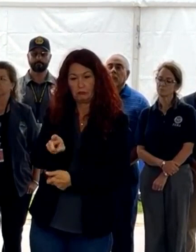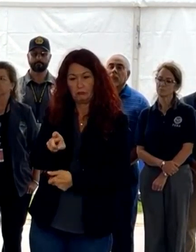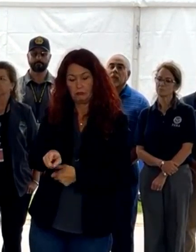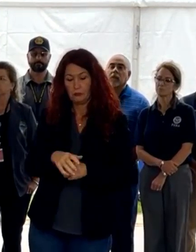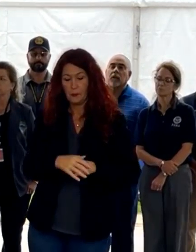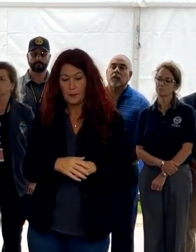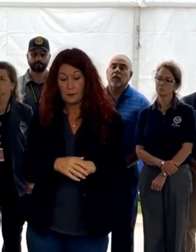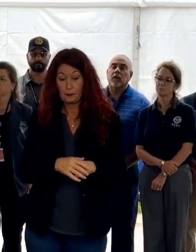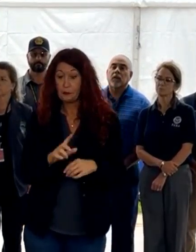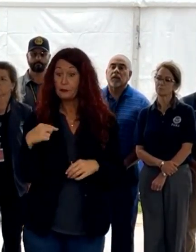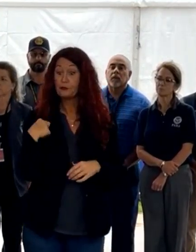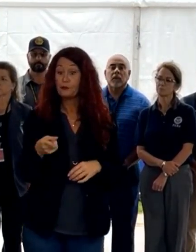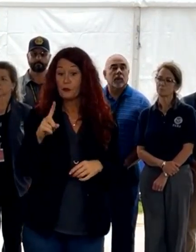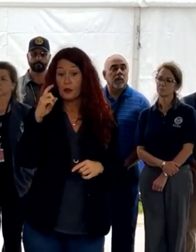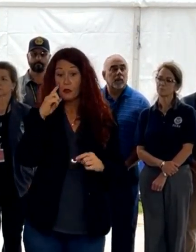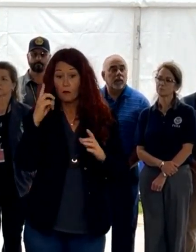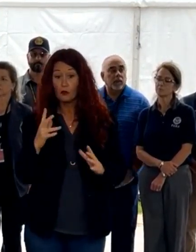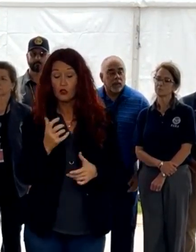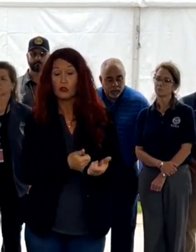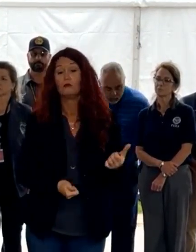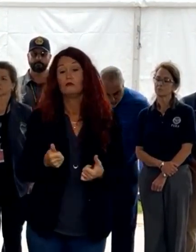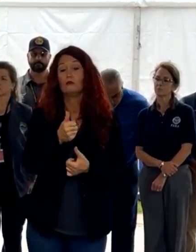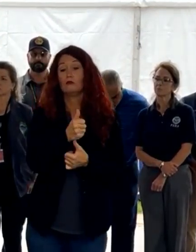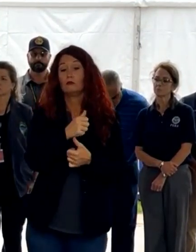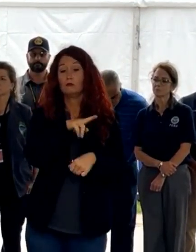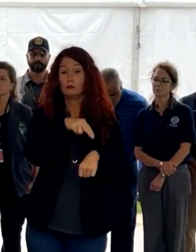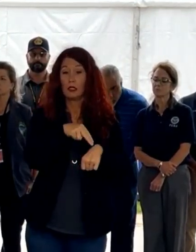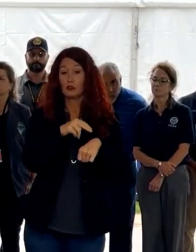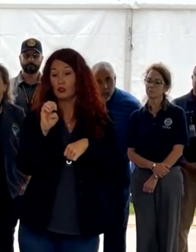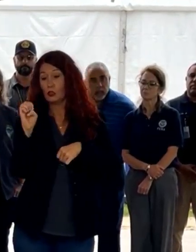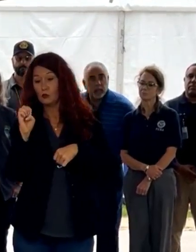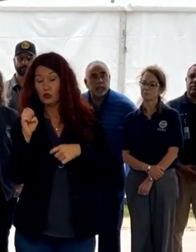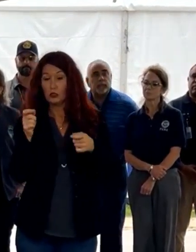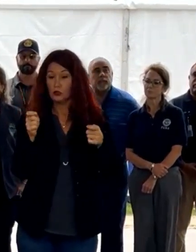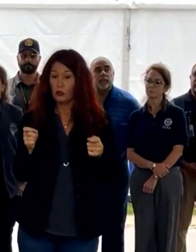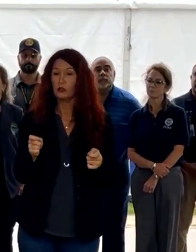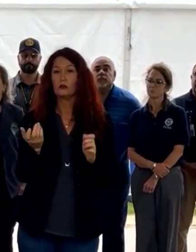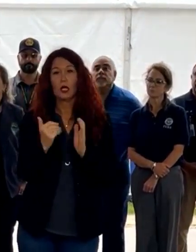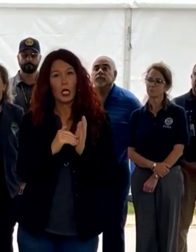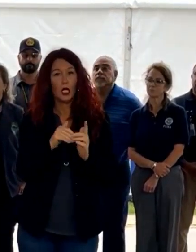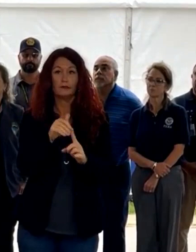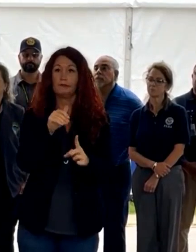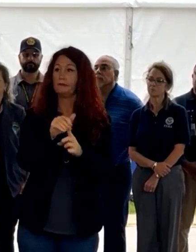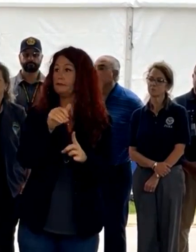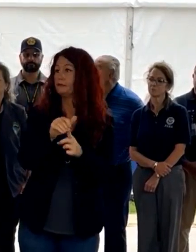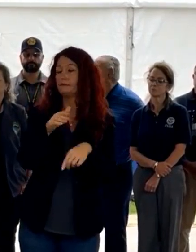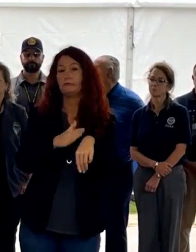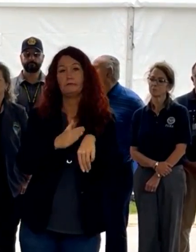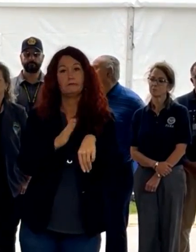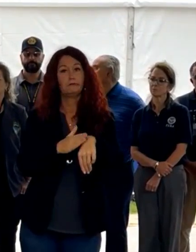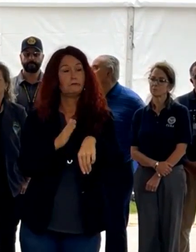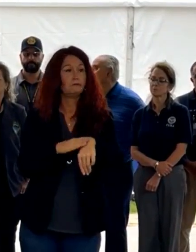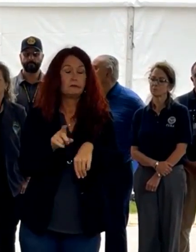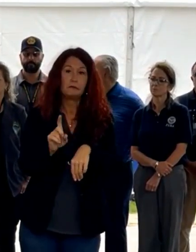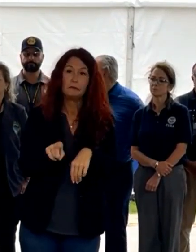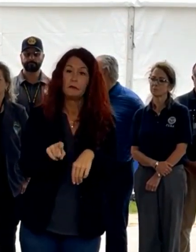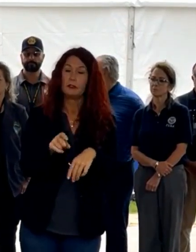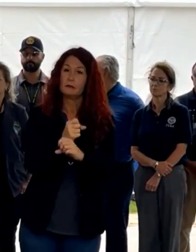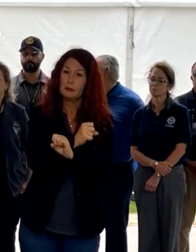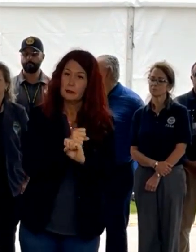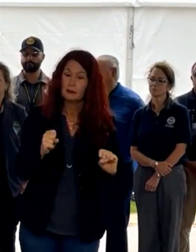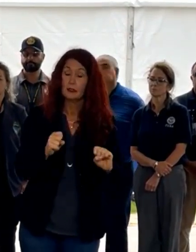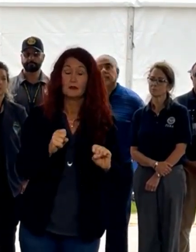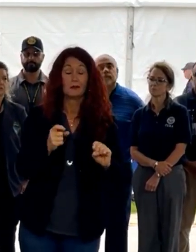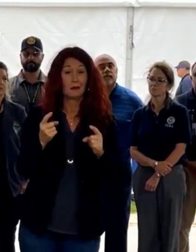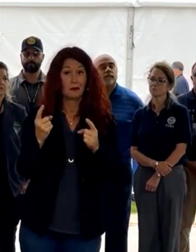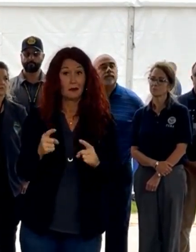Director have consistently reminded Floridians the dangers of generators. Make sure you use proper tools, proper materials. If you're cutting down trees, make